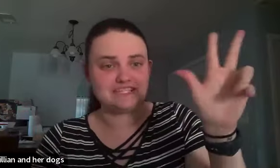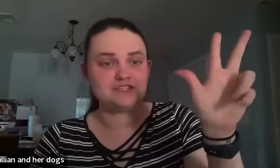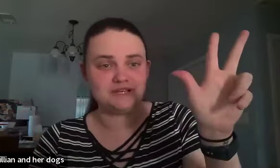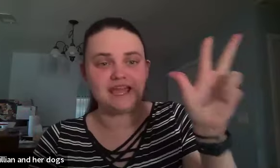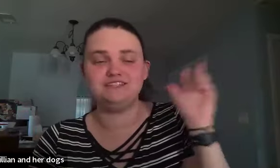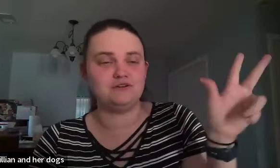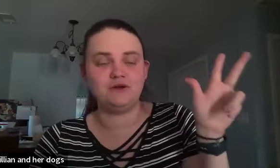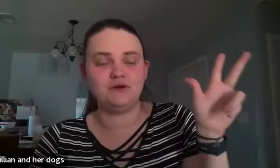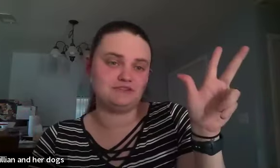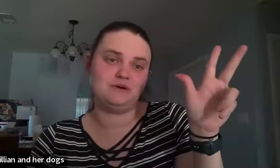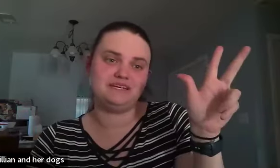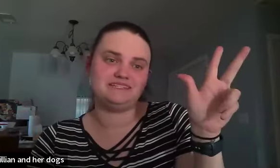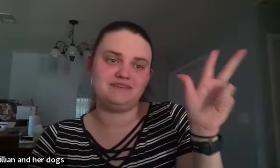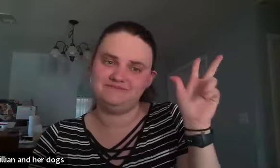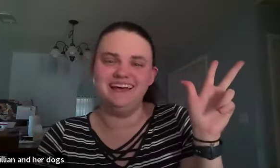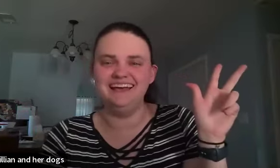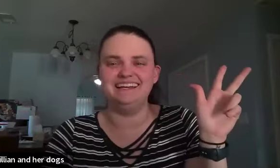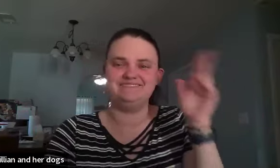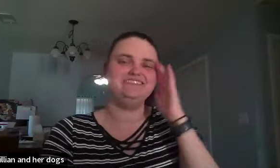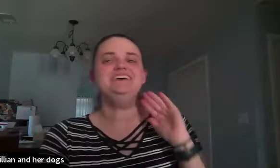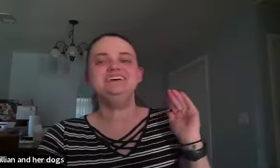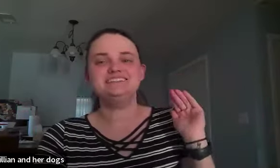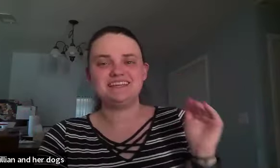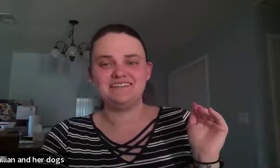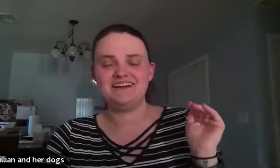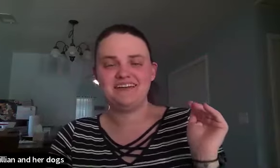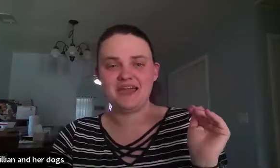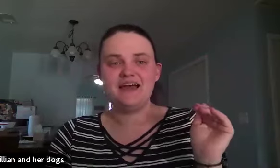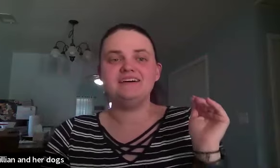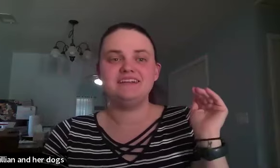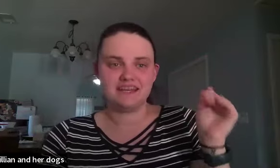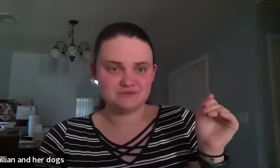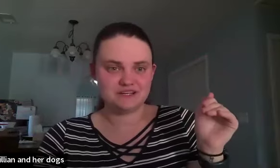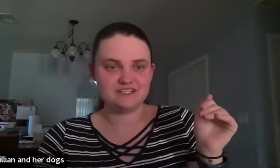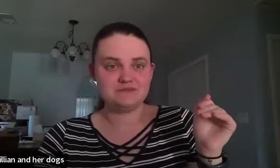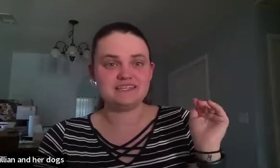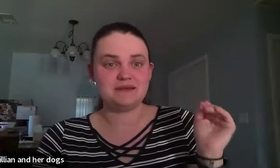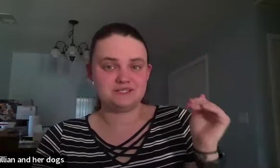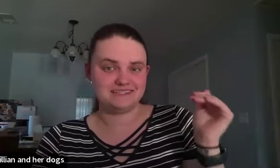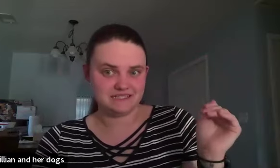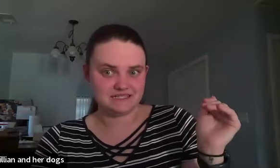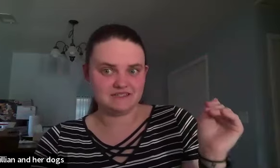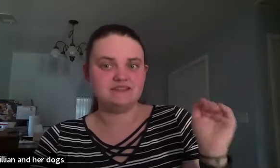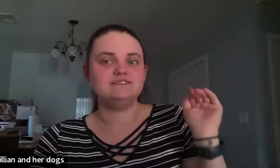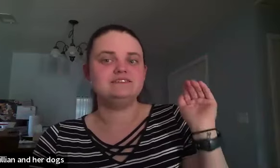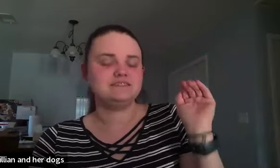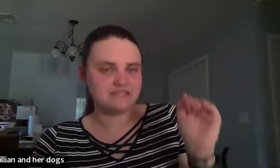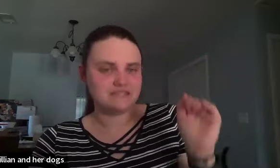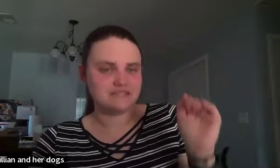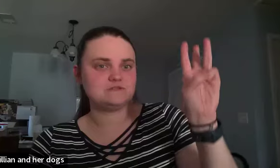like, this is three. I don't know what else you want me to say. So, okay. Next, we're going to do is the number six. Six is